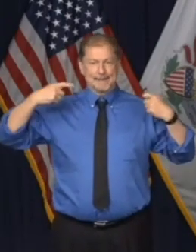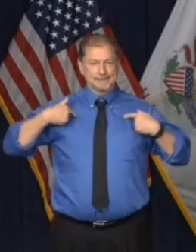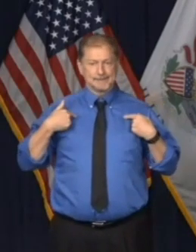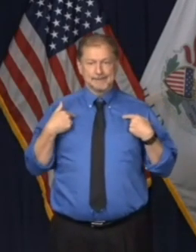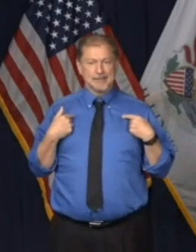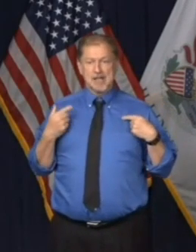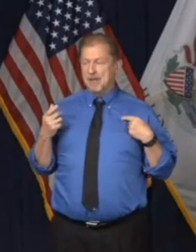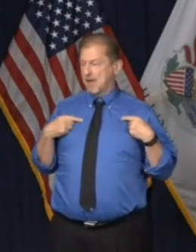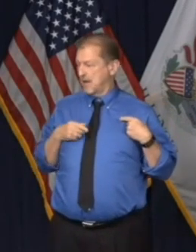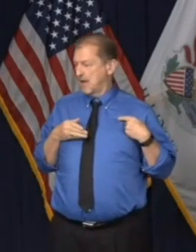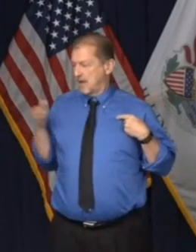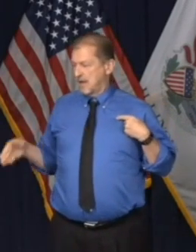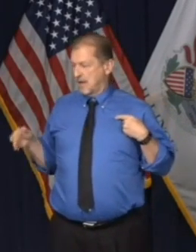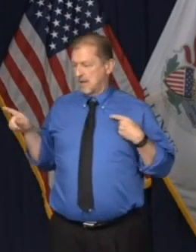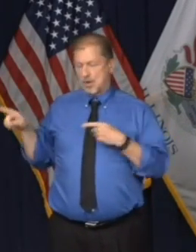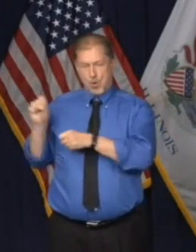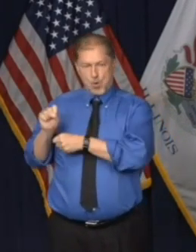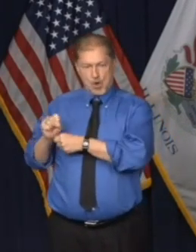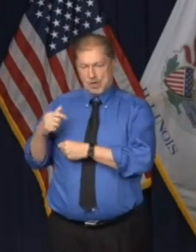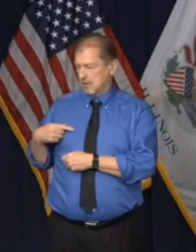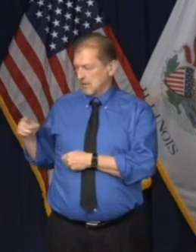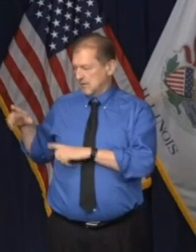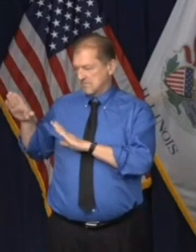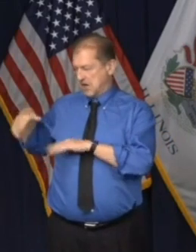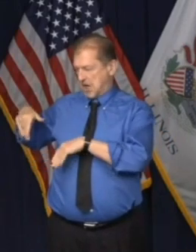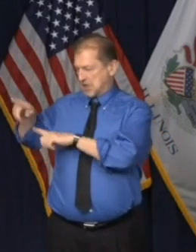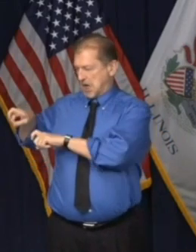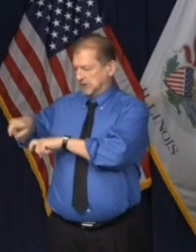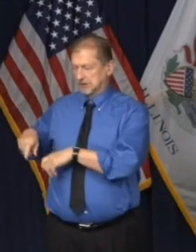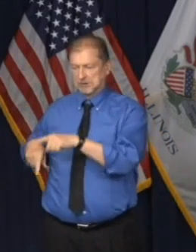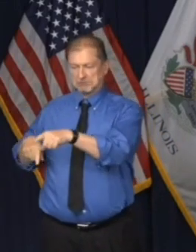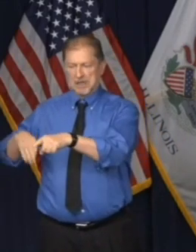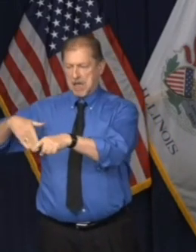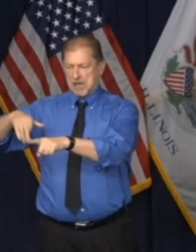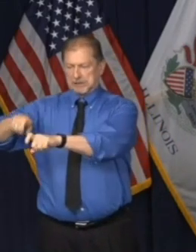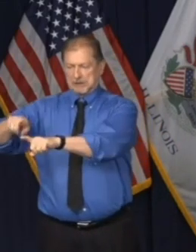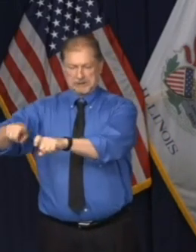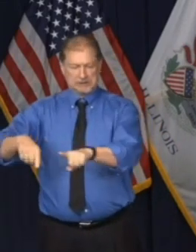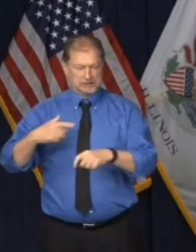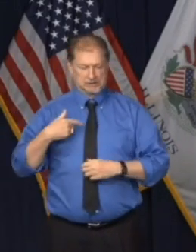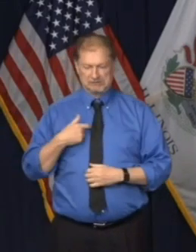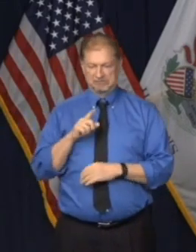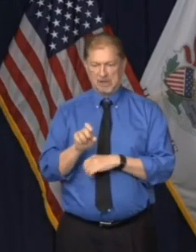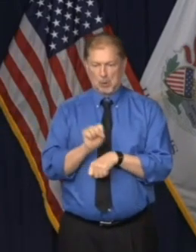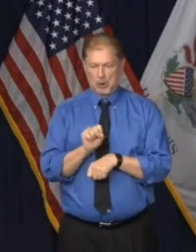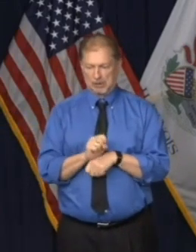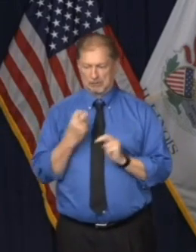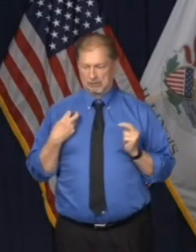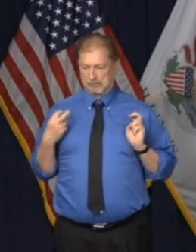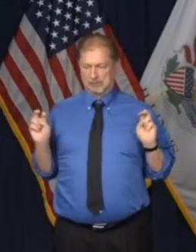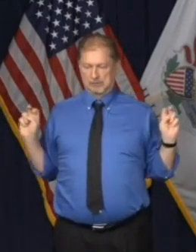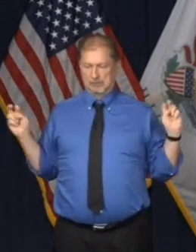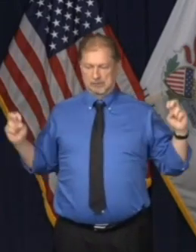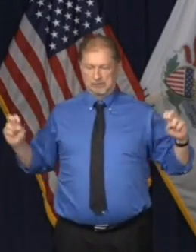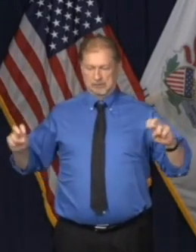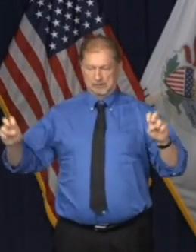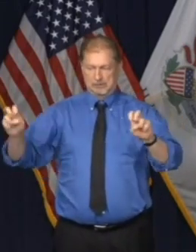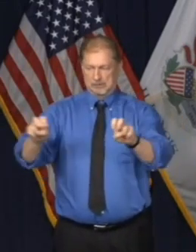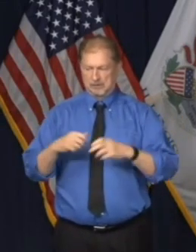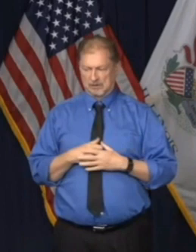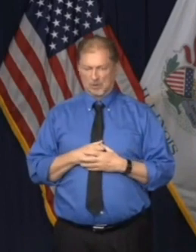testing, other people work with you, near you. What would you need to feel comfortable as you go to work every day, knowing